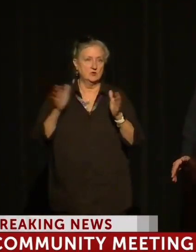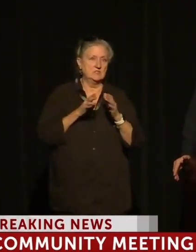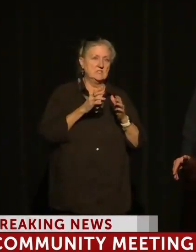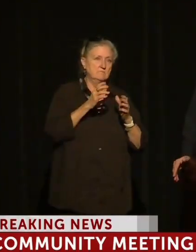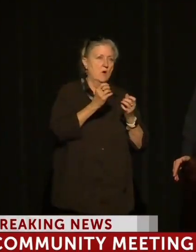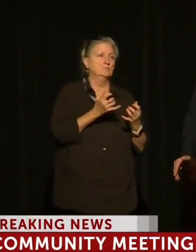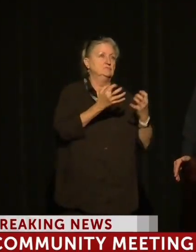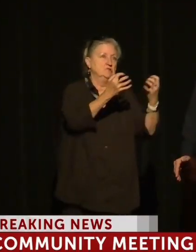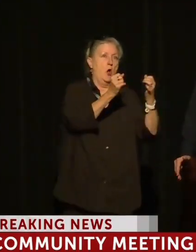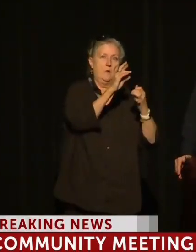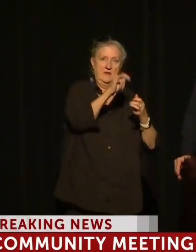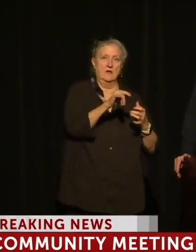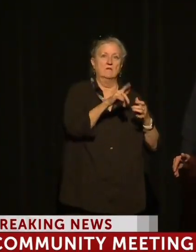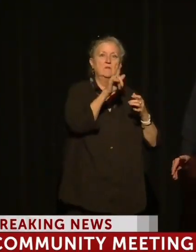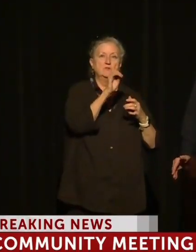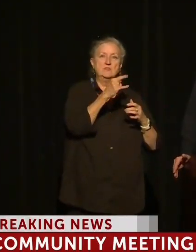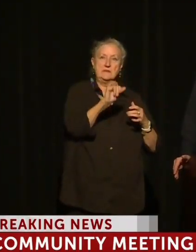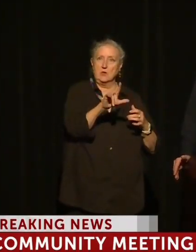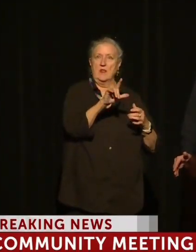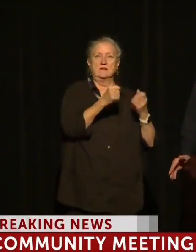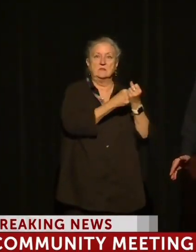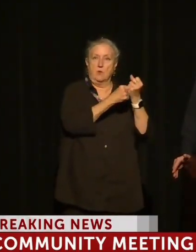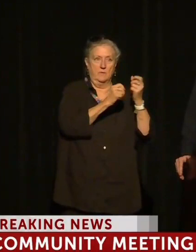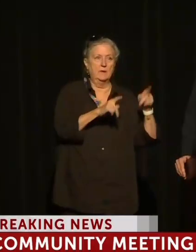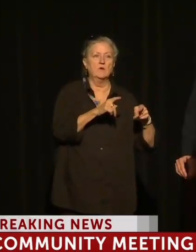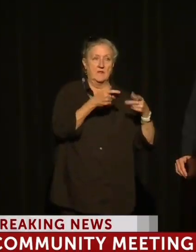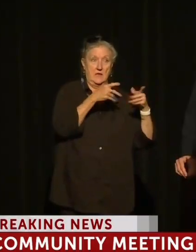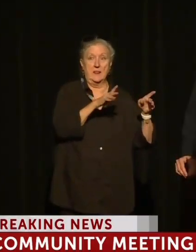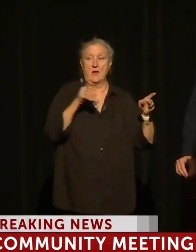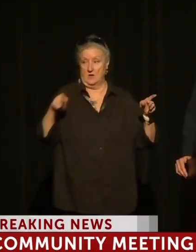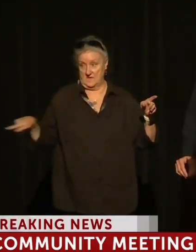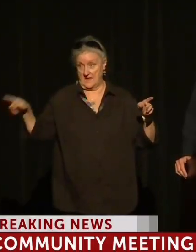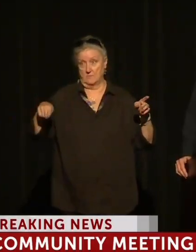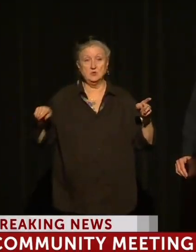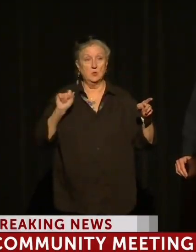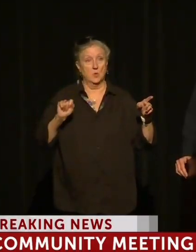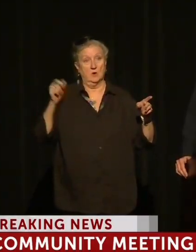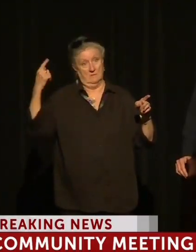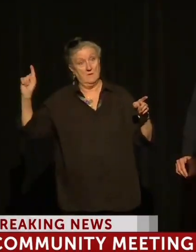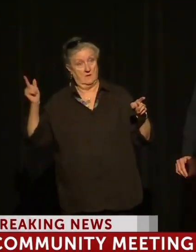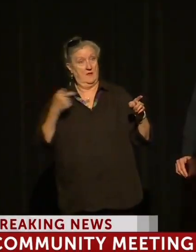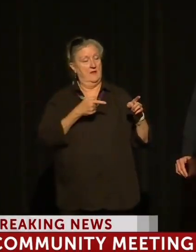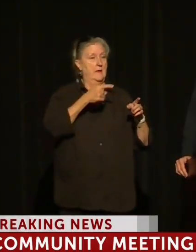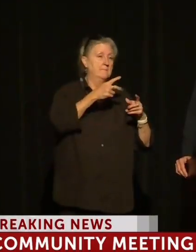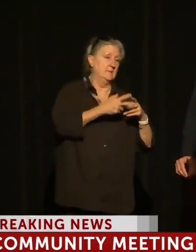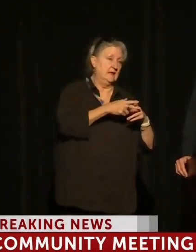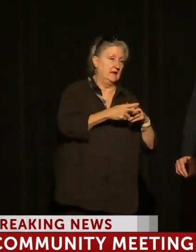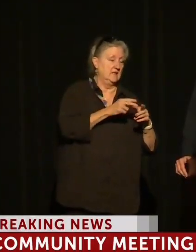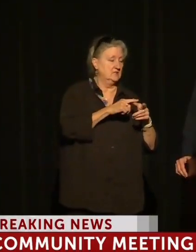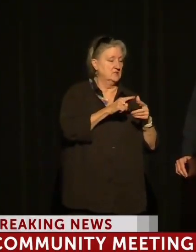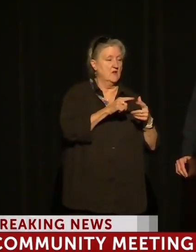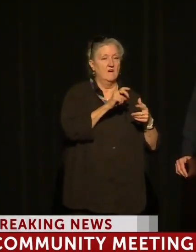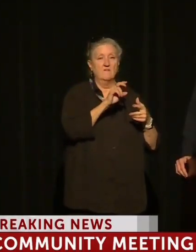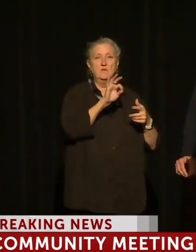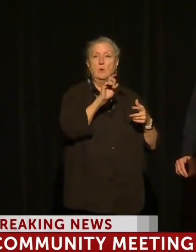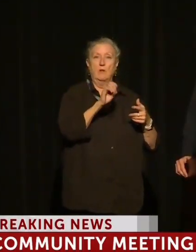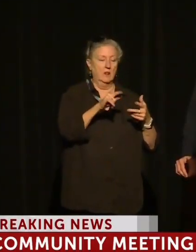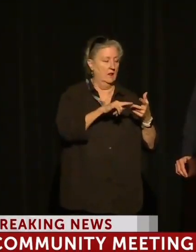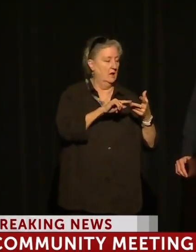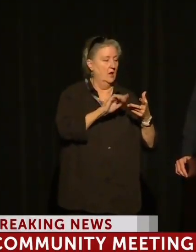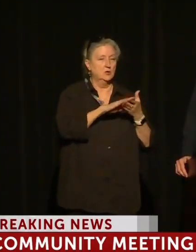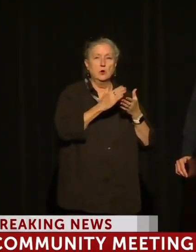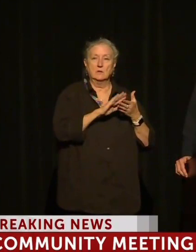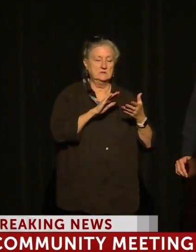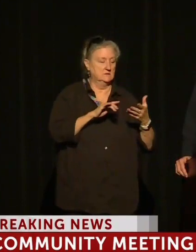of logistical and support personnel that allow those people to do their jobs. Mechanics, fuel stations,